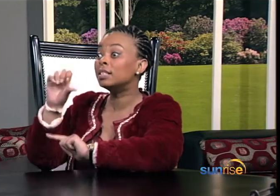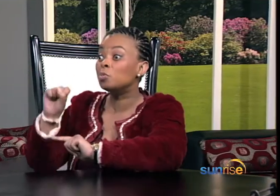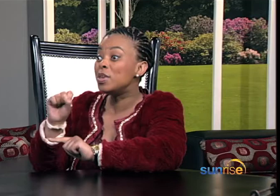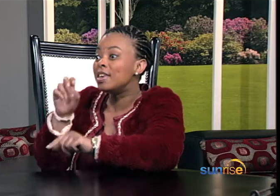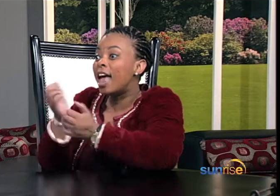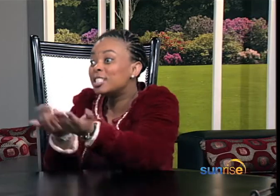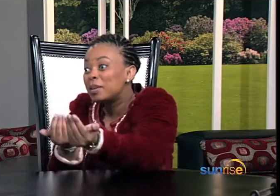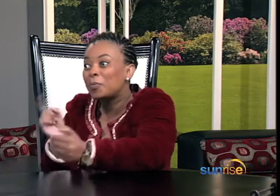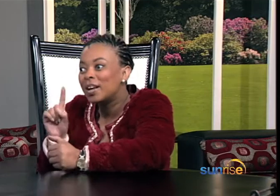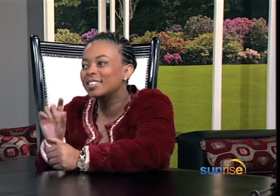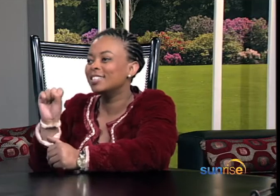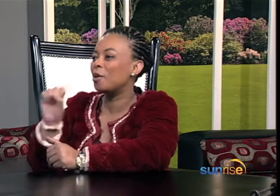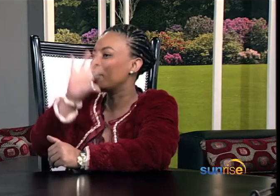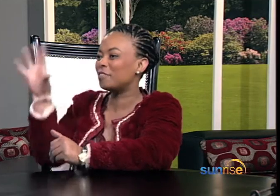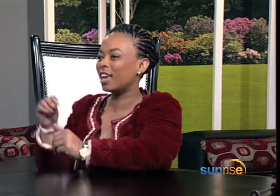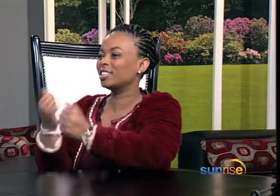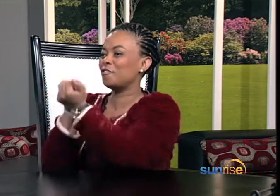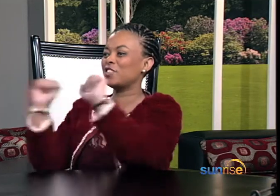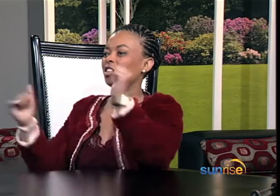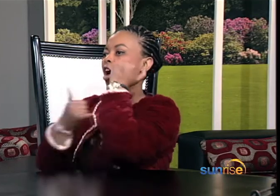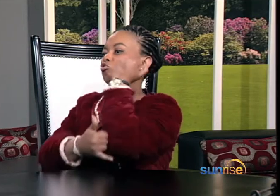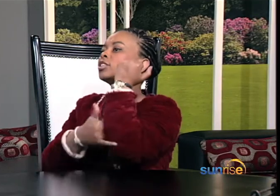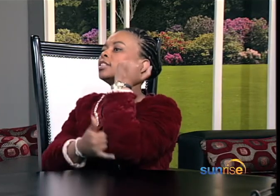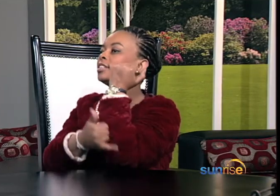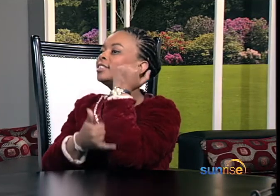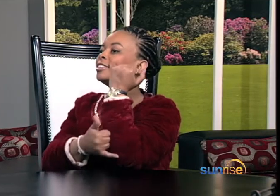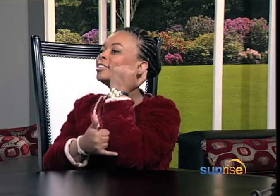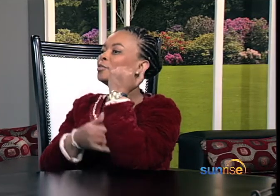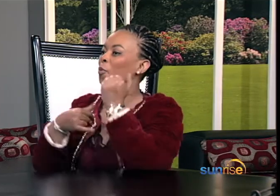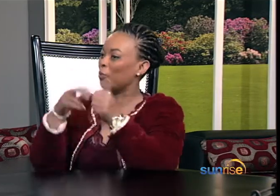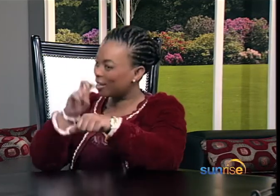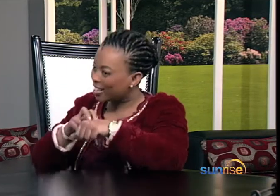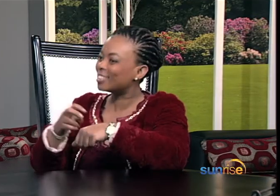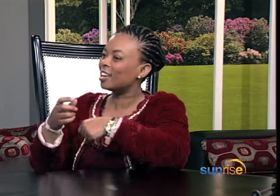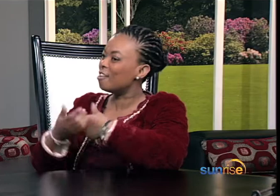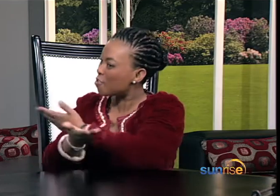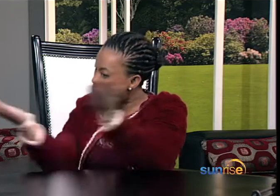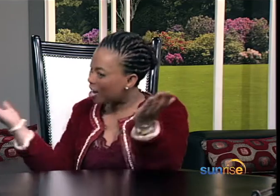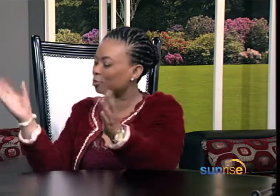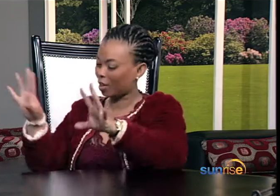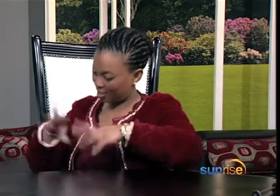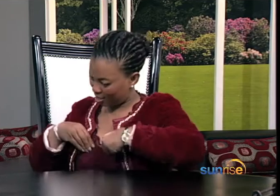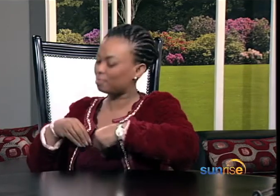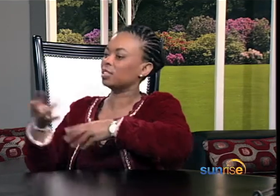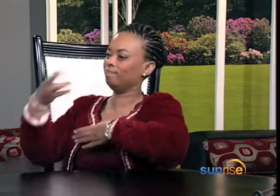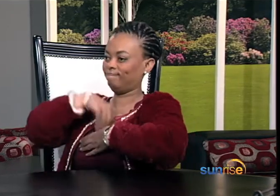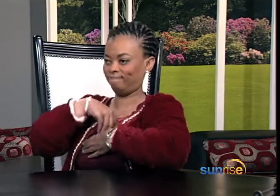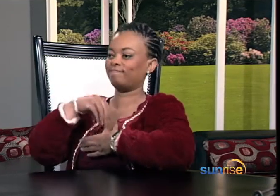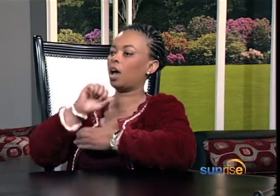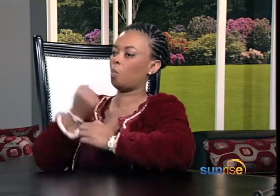as much as you have learned spoken language, so we are expecting that South Africa, as a free country, that everybody